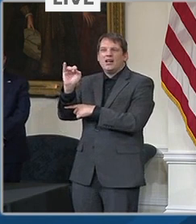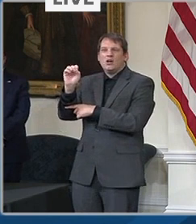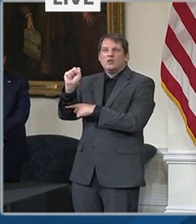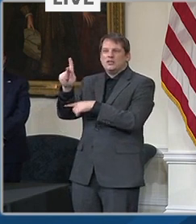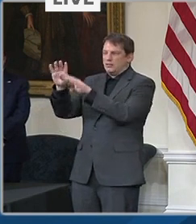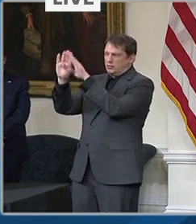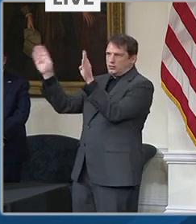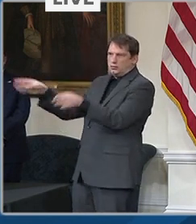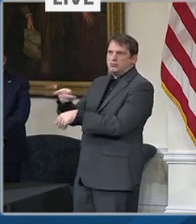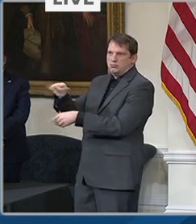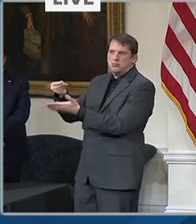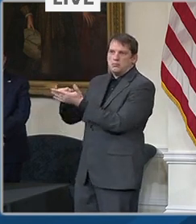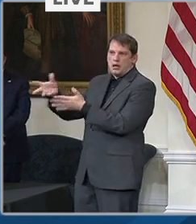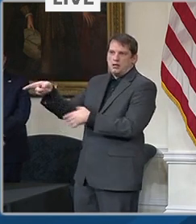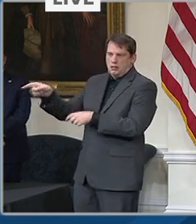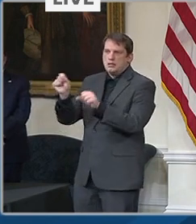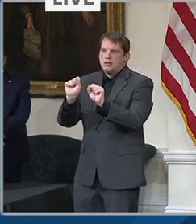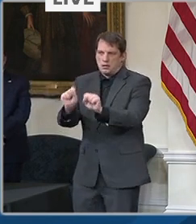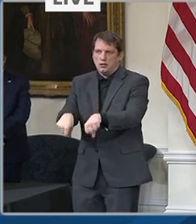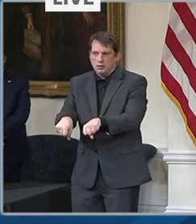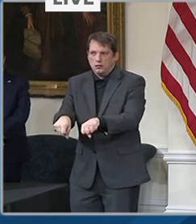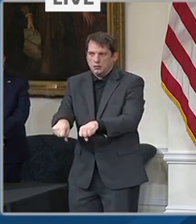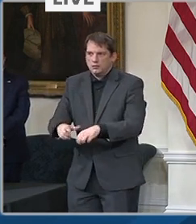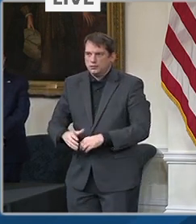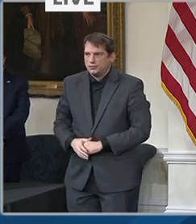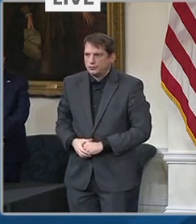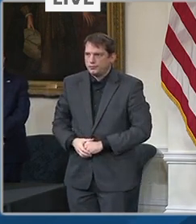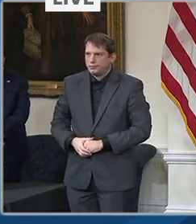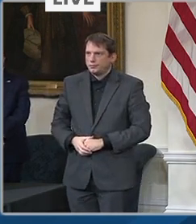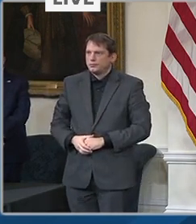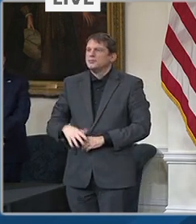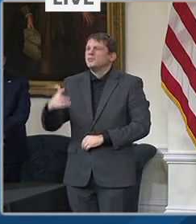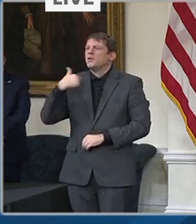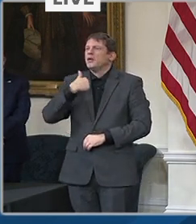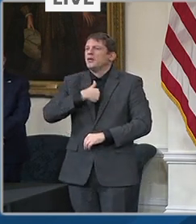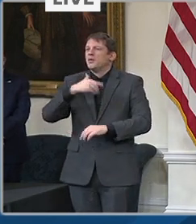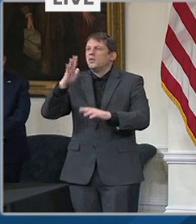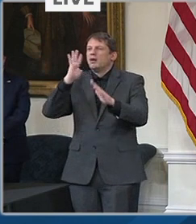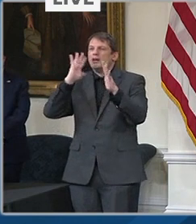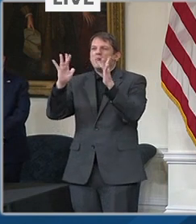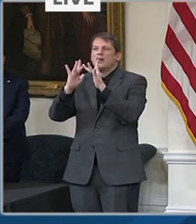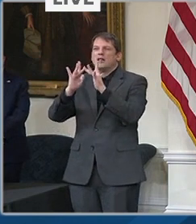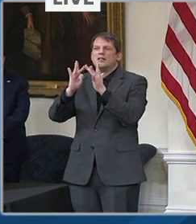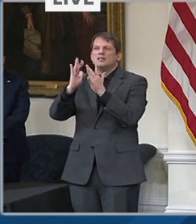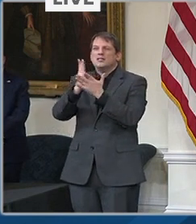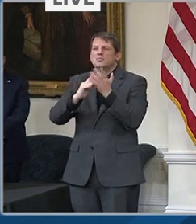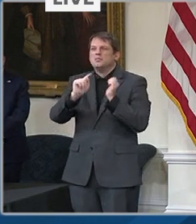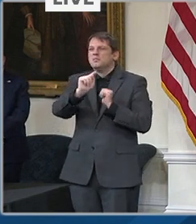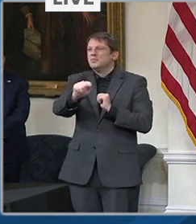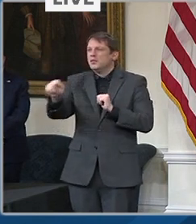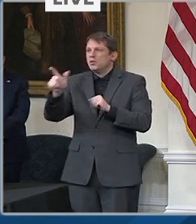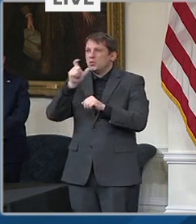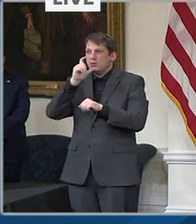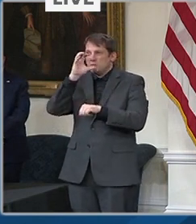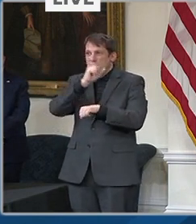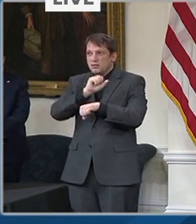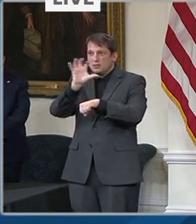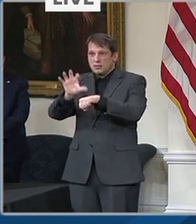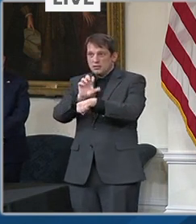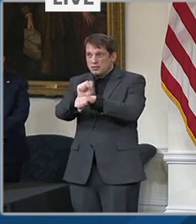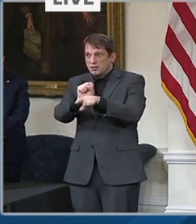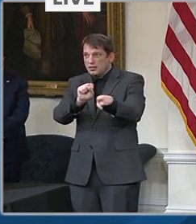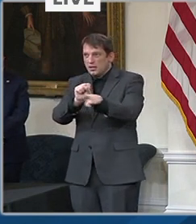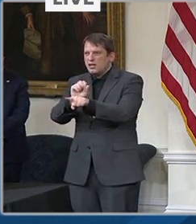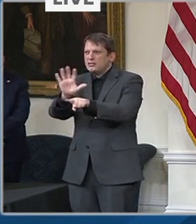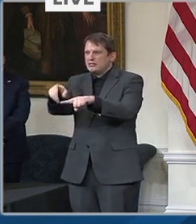MVA customers, we will be reaching out to reschedule those appointments very quickly and efficiently for you. So